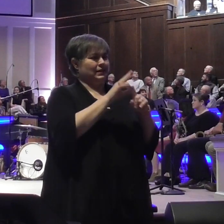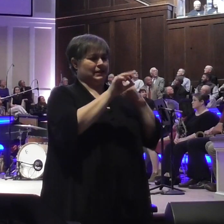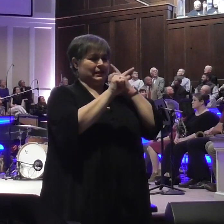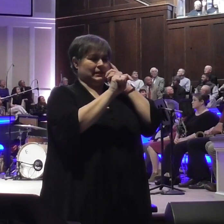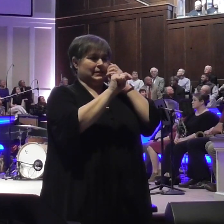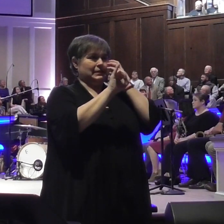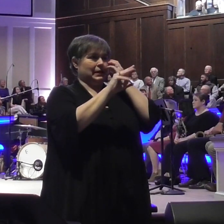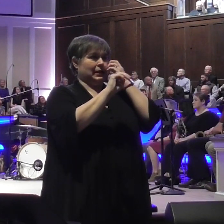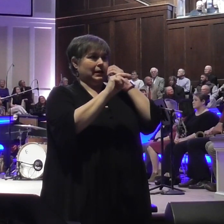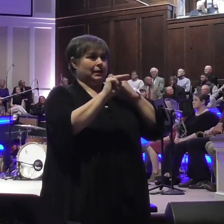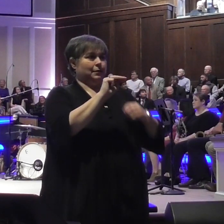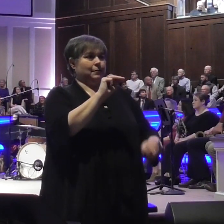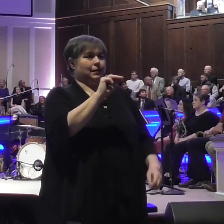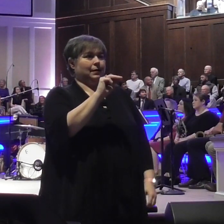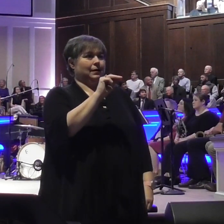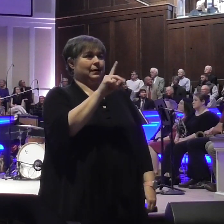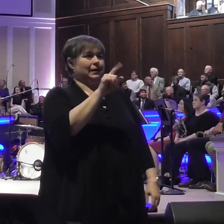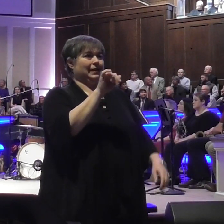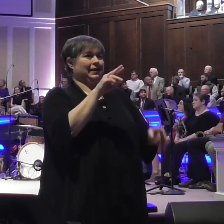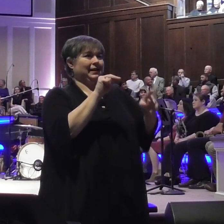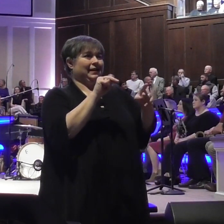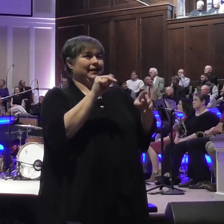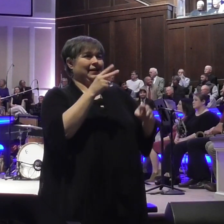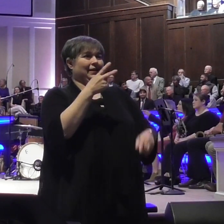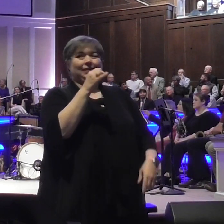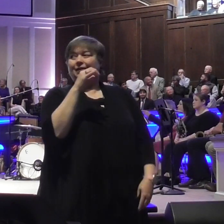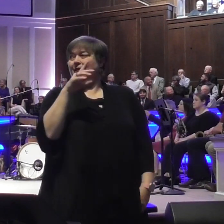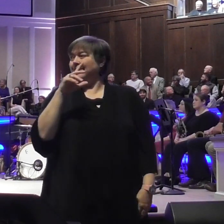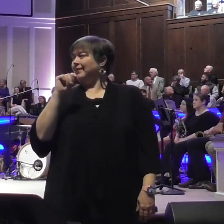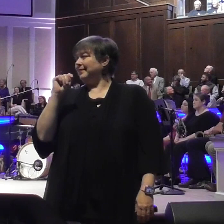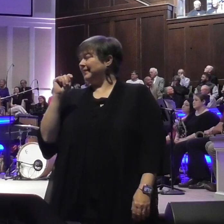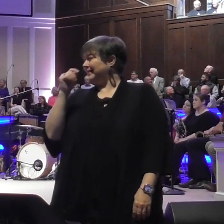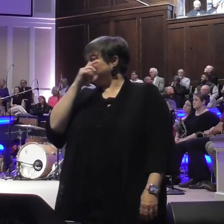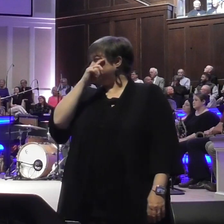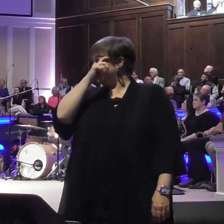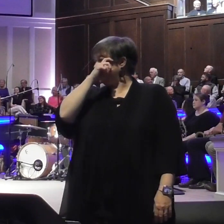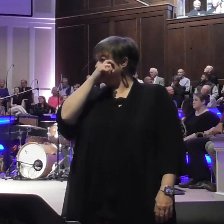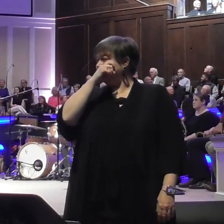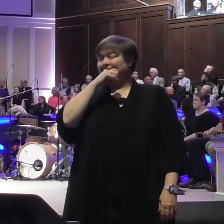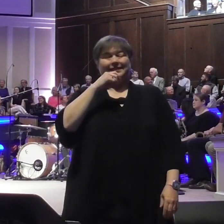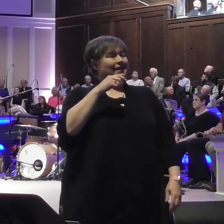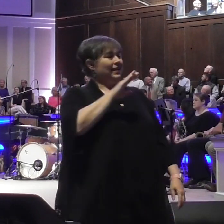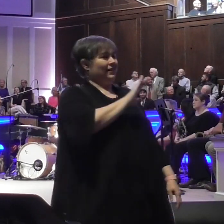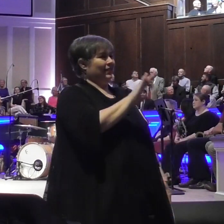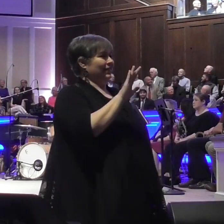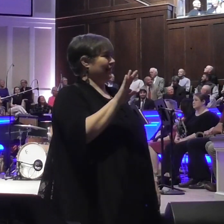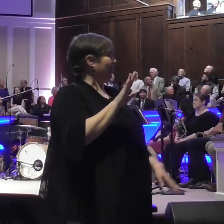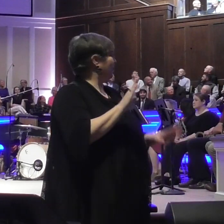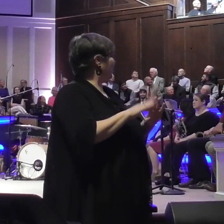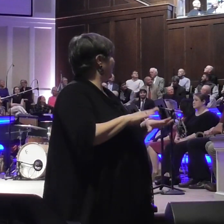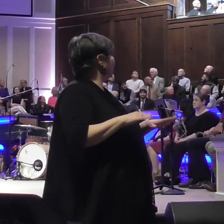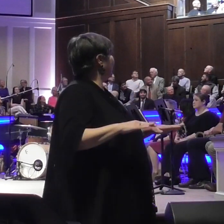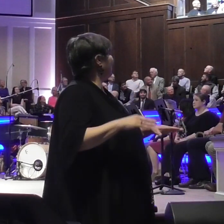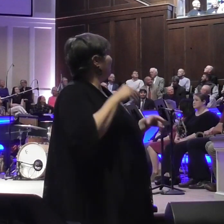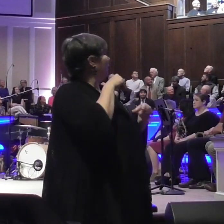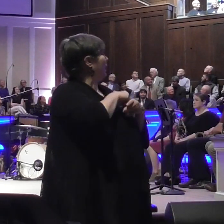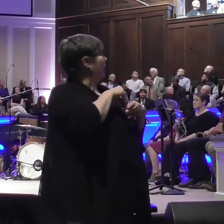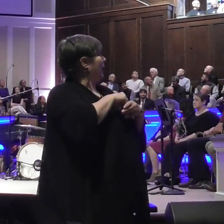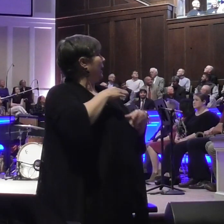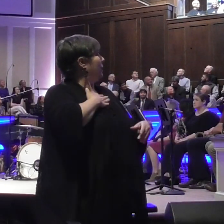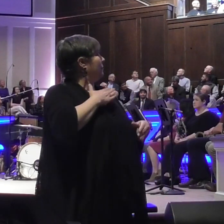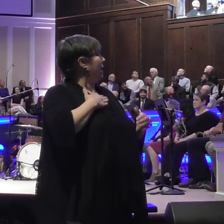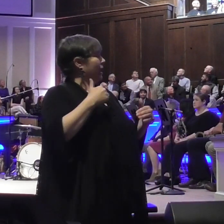Tim and Lynn are on the front row there. Tim, Lynn, y'all wave. Their children were in my youth